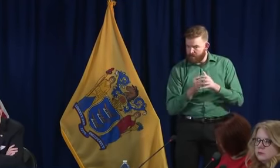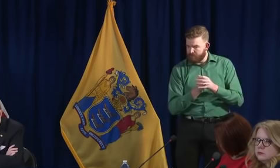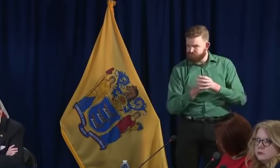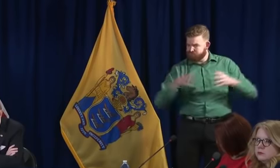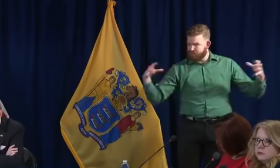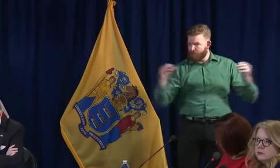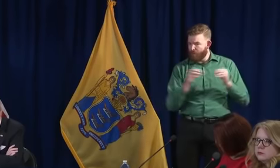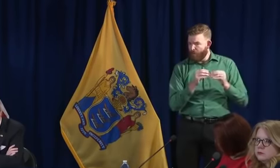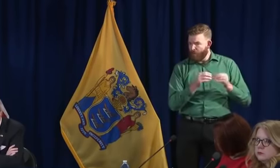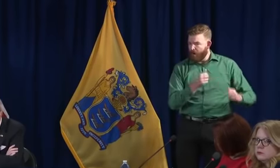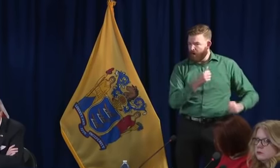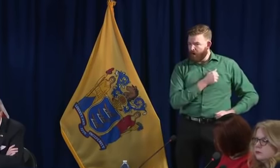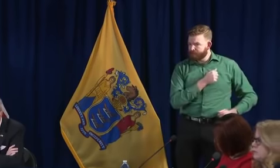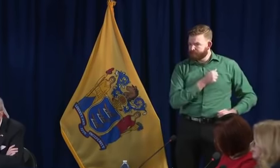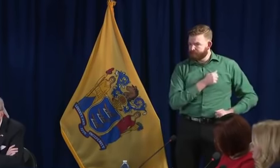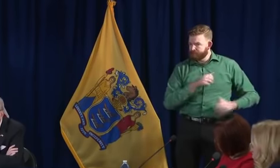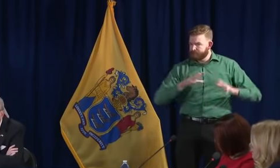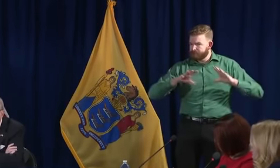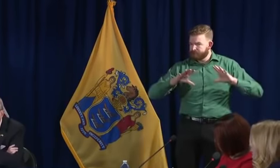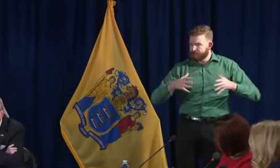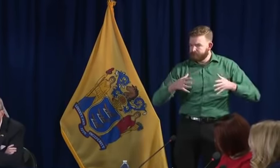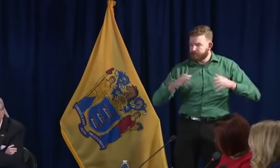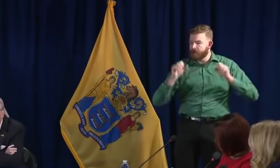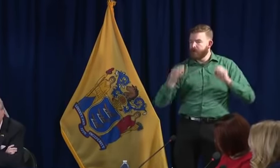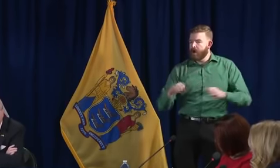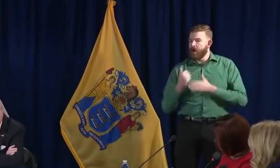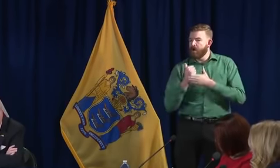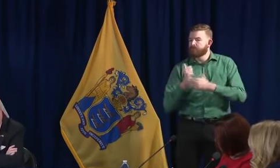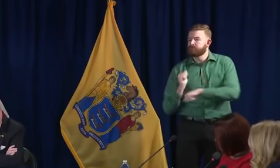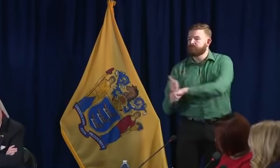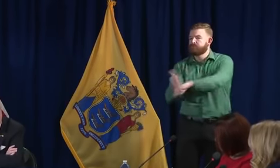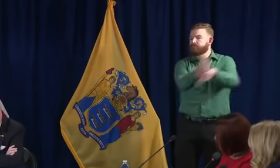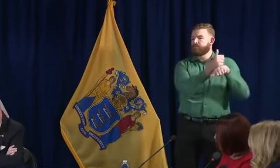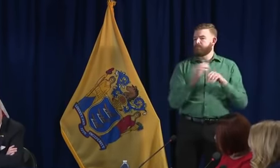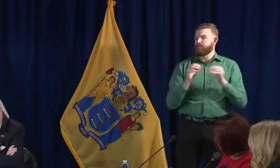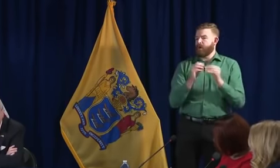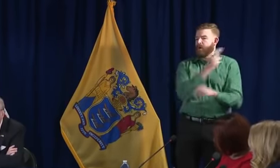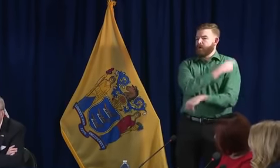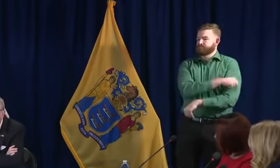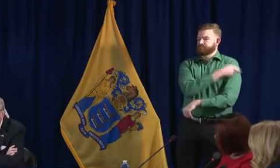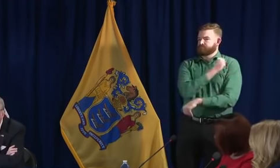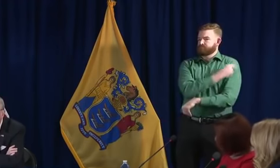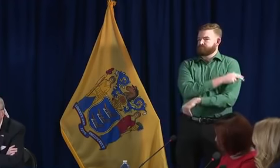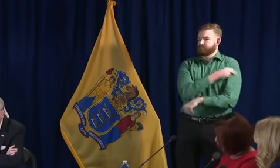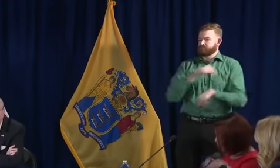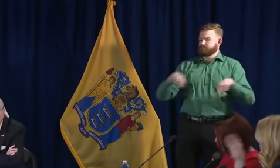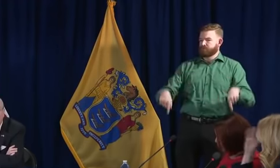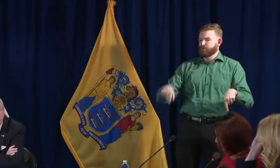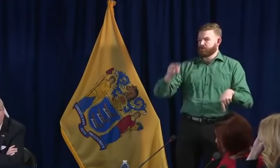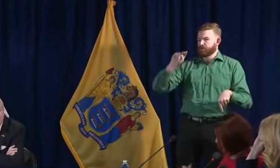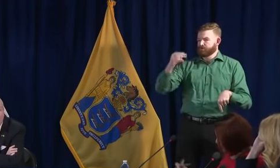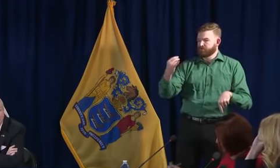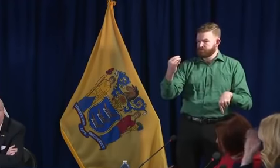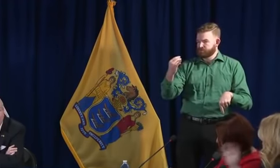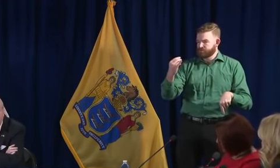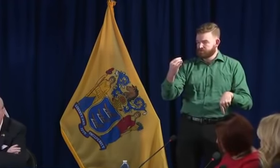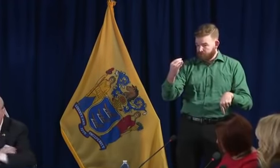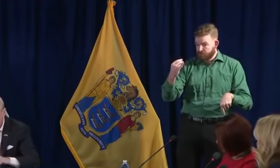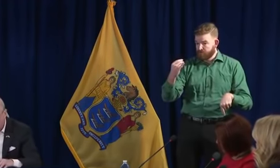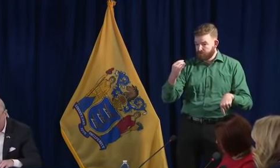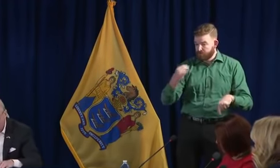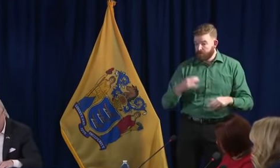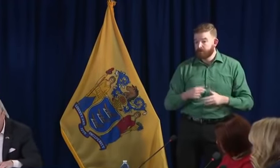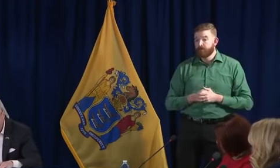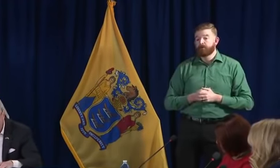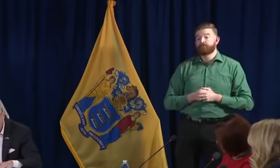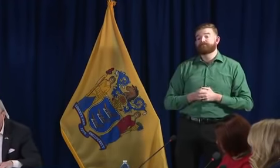capacity. Judy could give you a little bit of a sense of what that looks like. Pat Callahan and Dan Kelly have each been up to their eyeballs